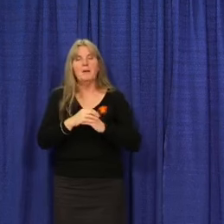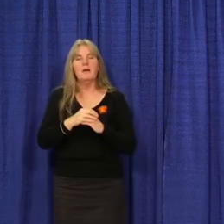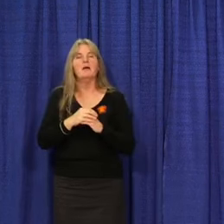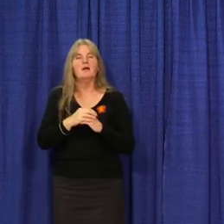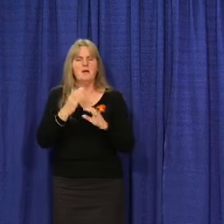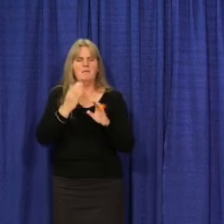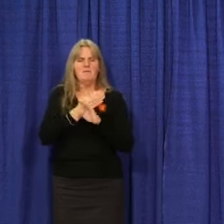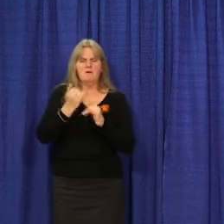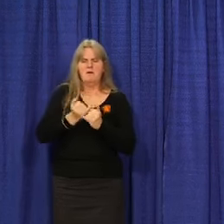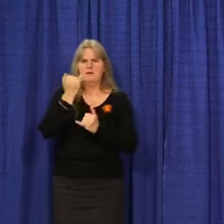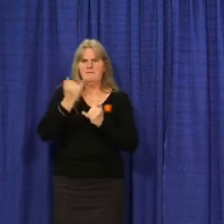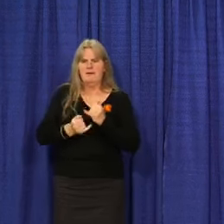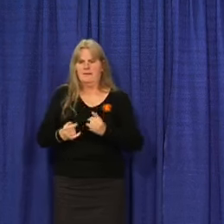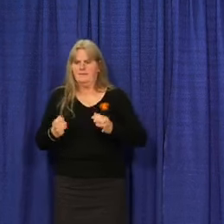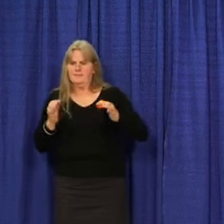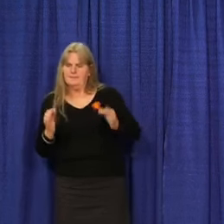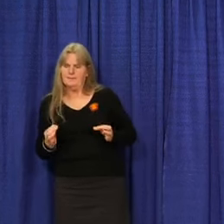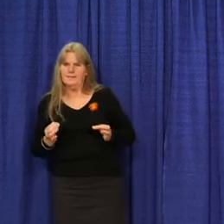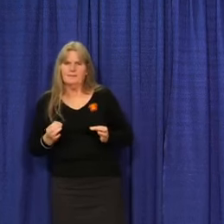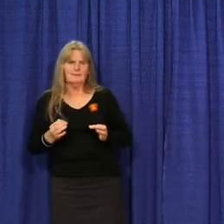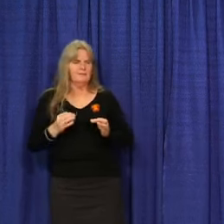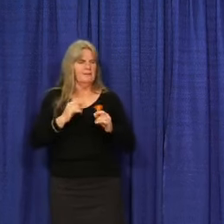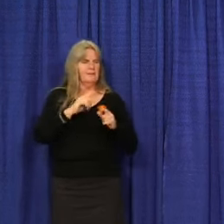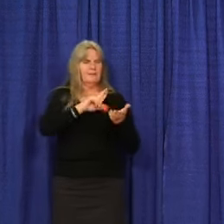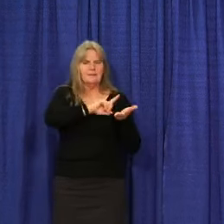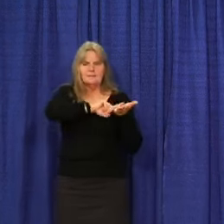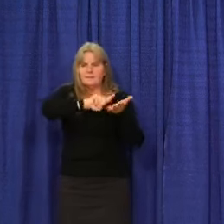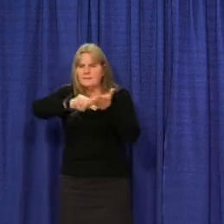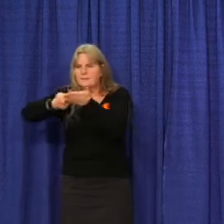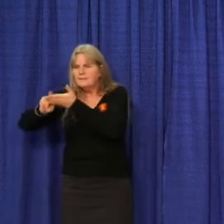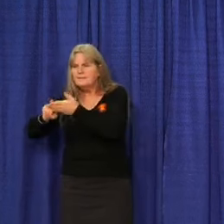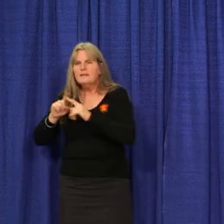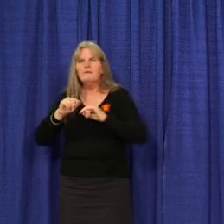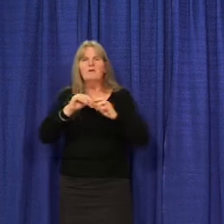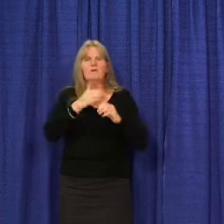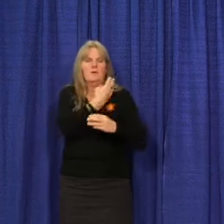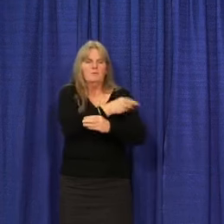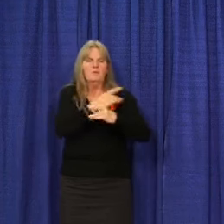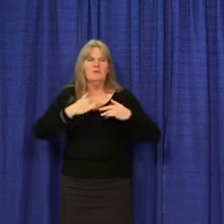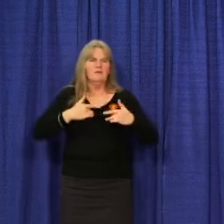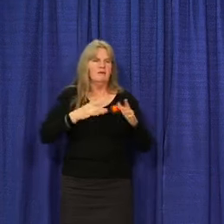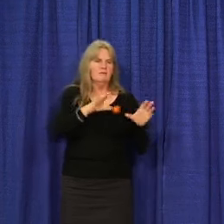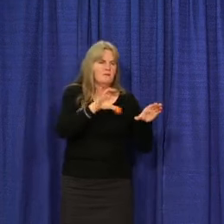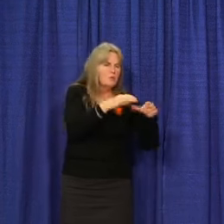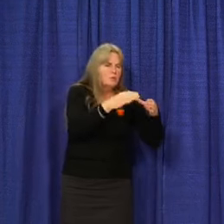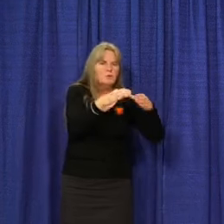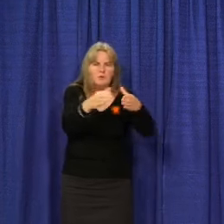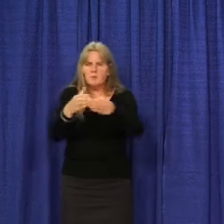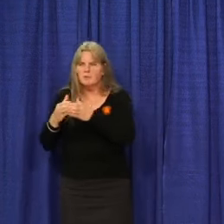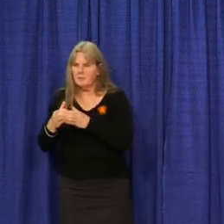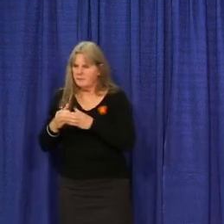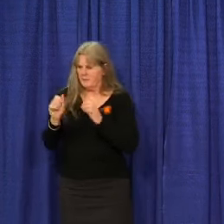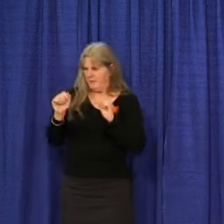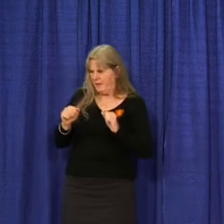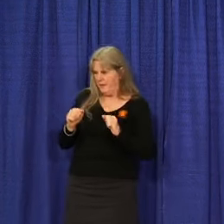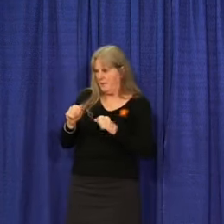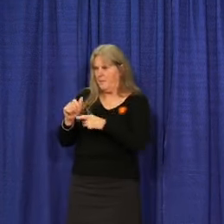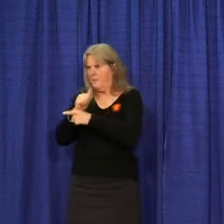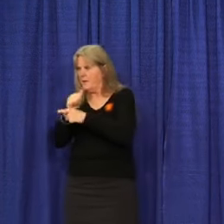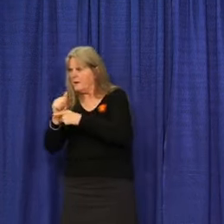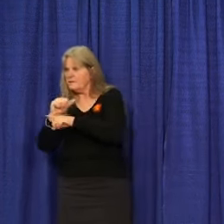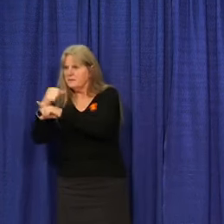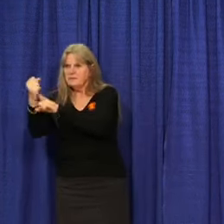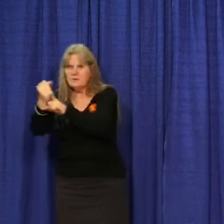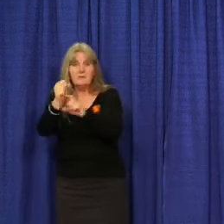finalizing, we took some time to consult with All City Band and other musical organizations to be sure the guidance was practical enough for rehearsal